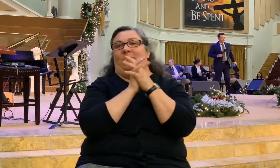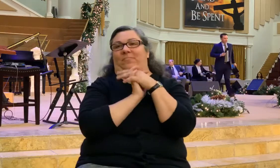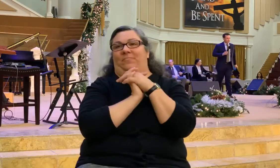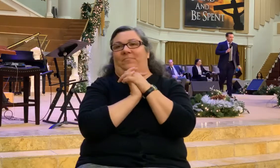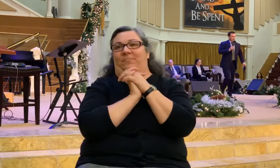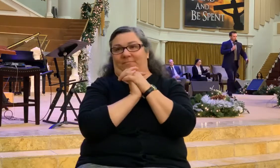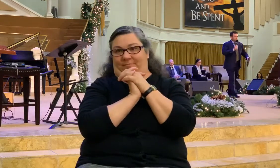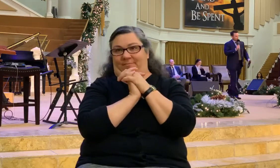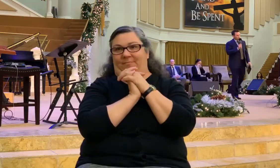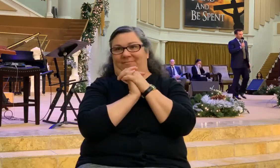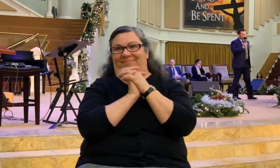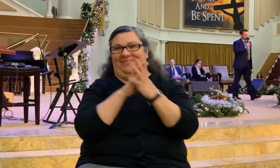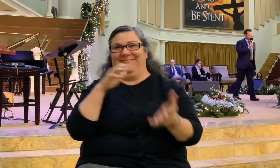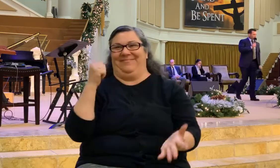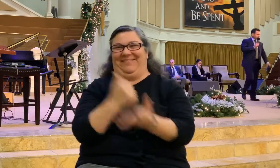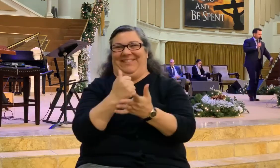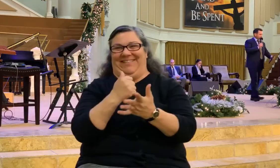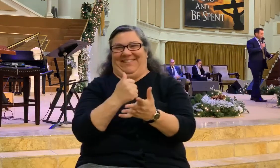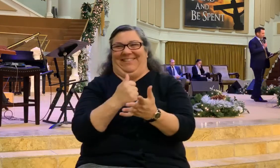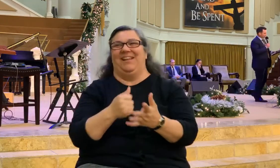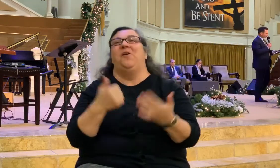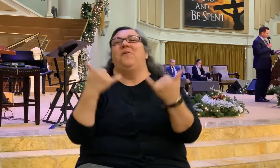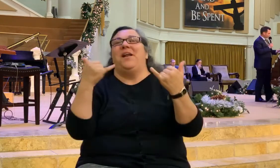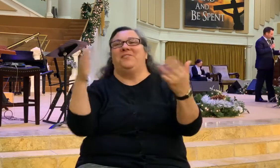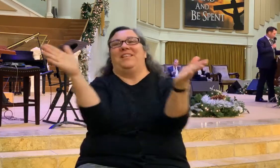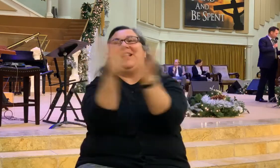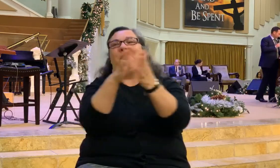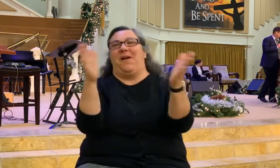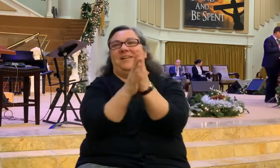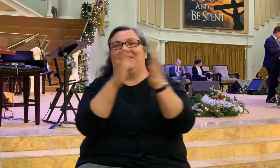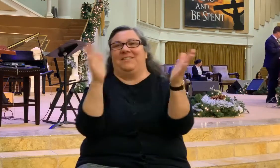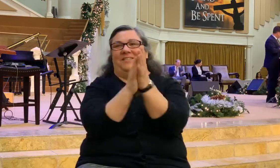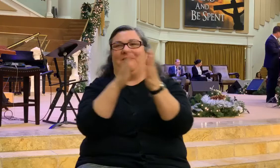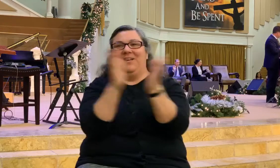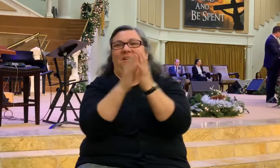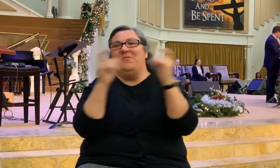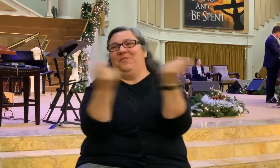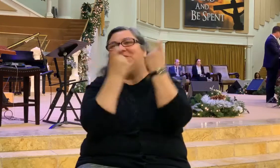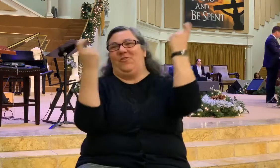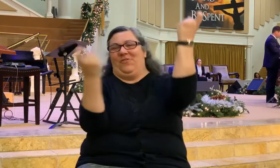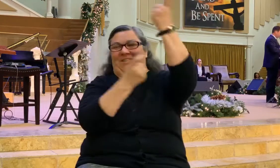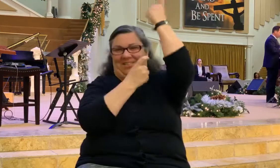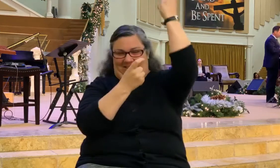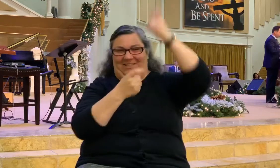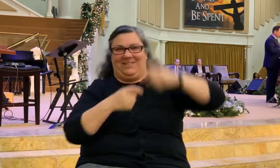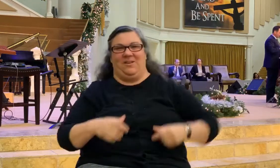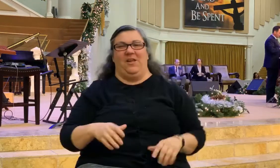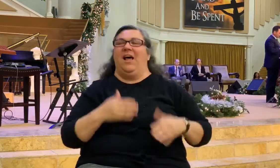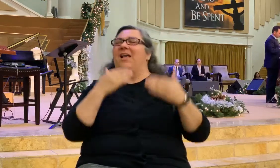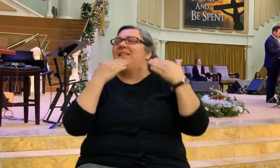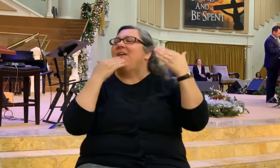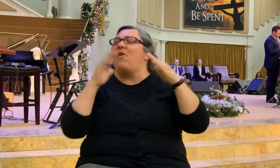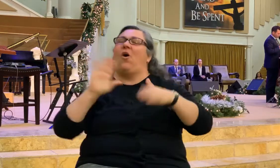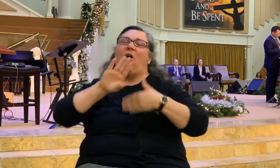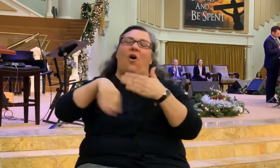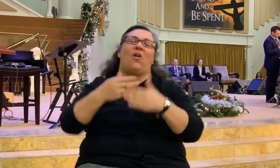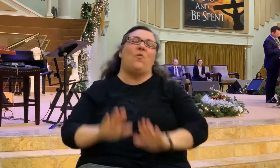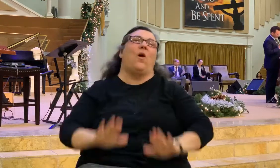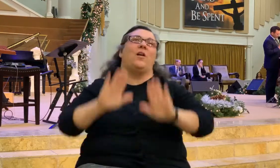And then one more time, can we just clap our hands and rejoice? all the wonderful things that God is